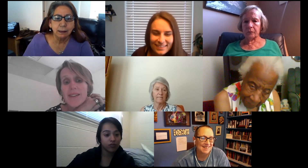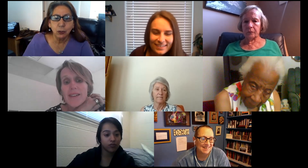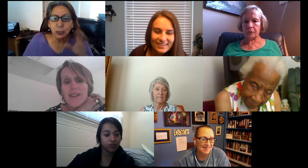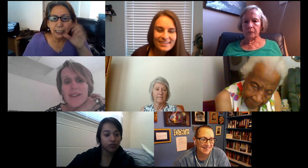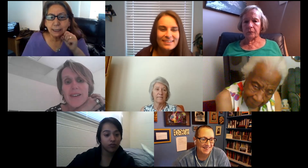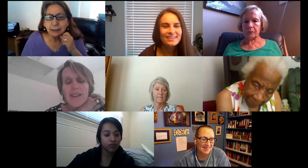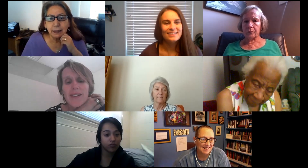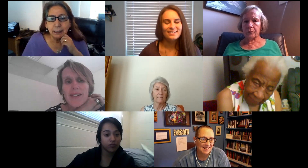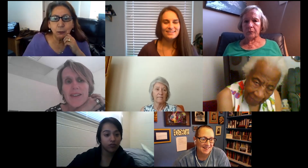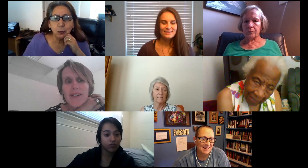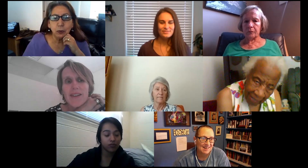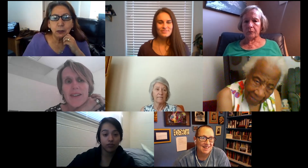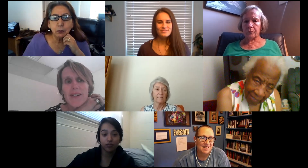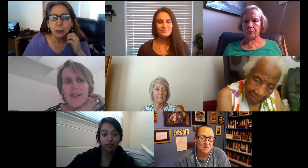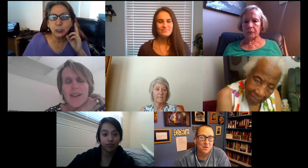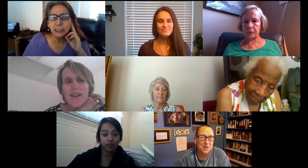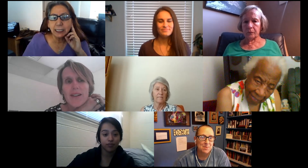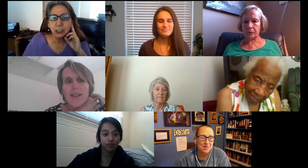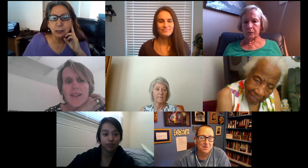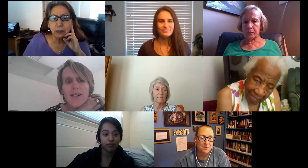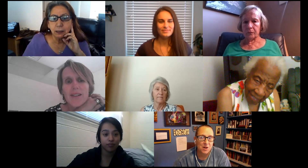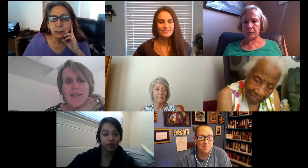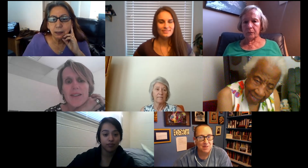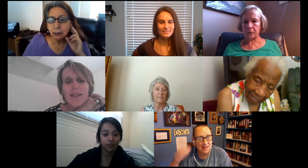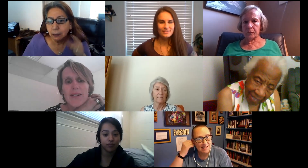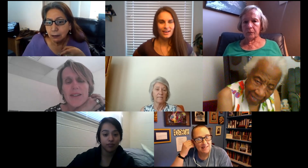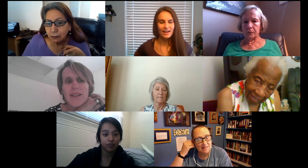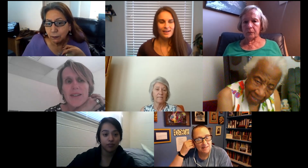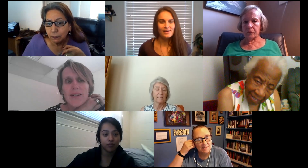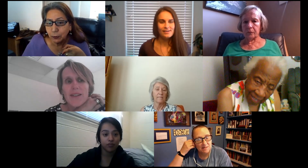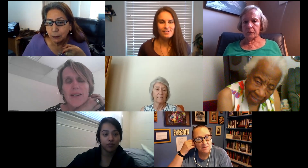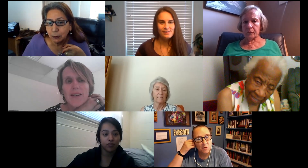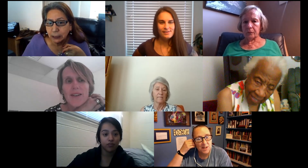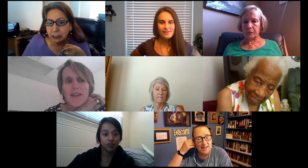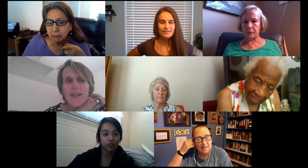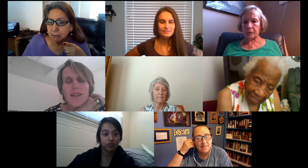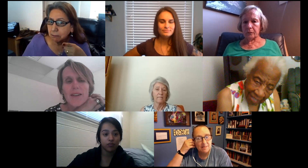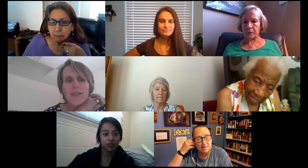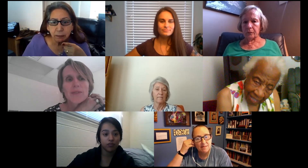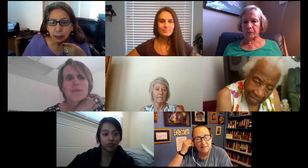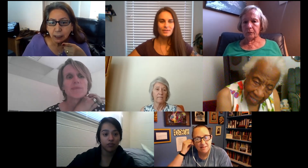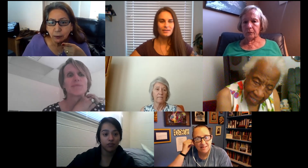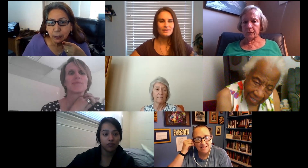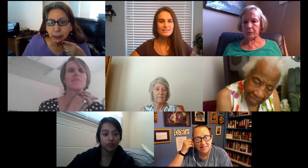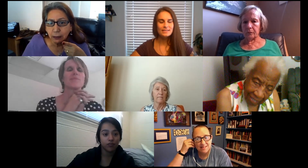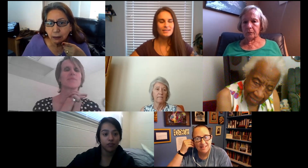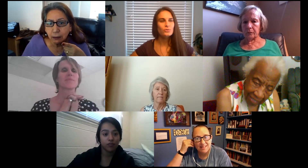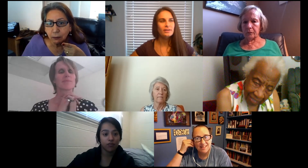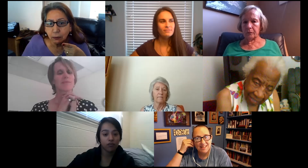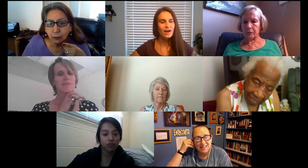Can you guess? 40%, what percentage? 40%? 40%? Another I'm one? gonna say